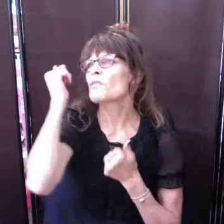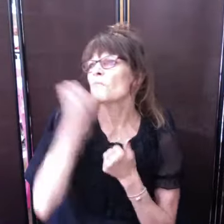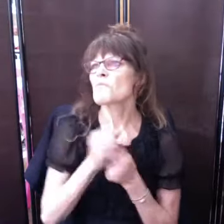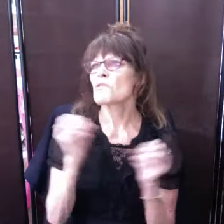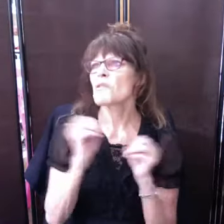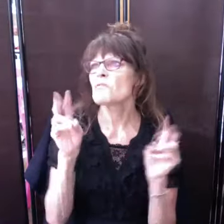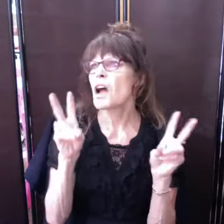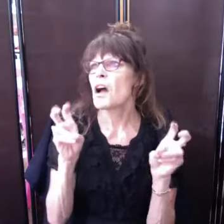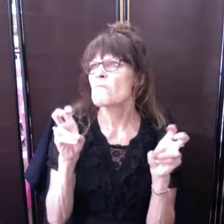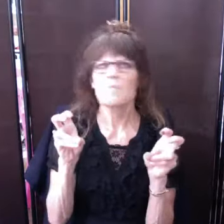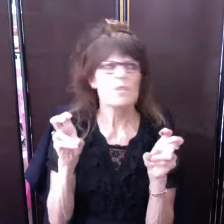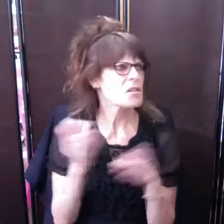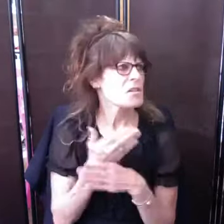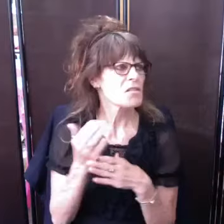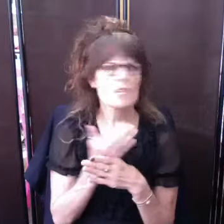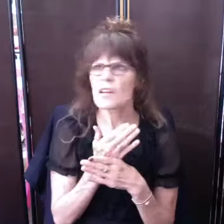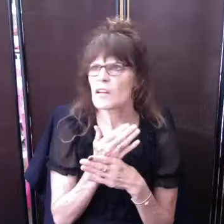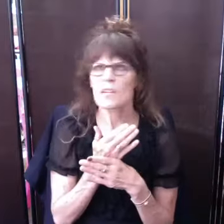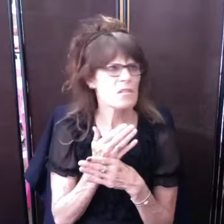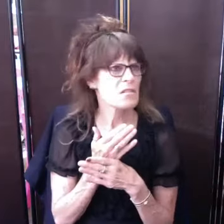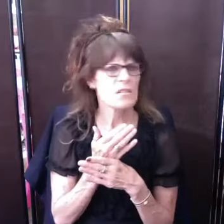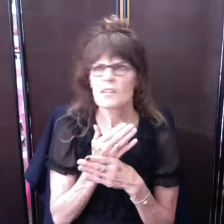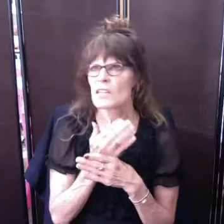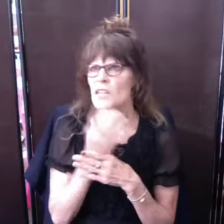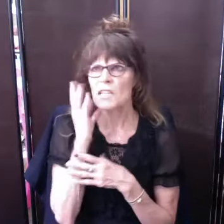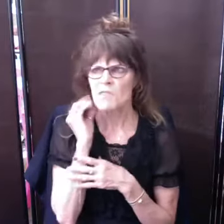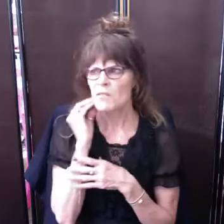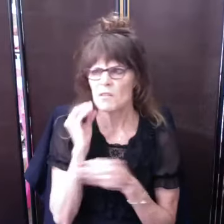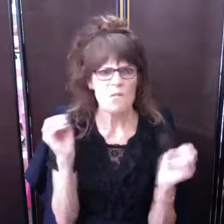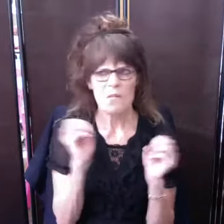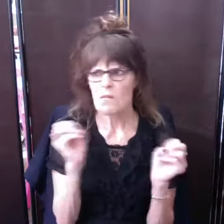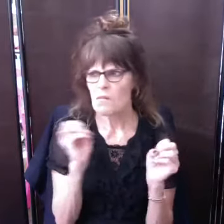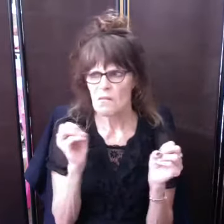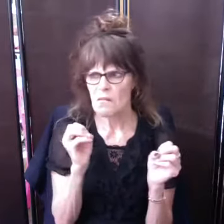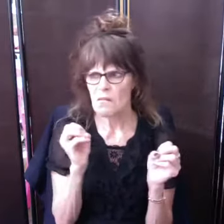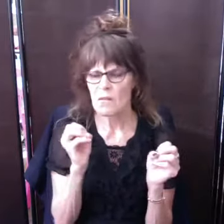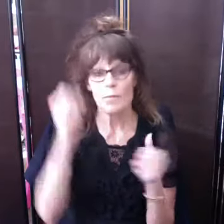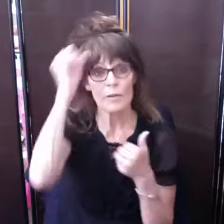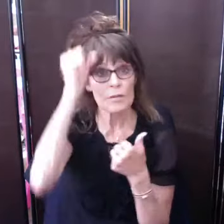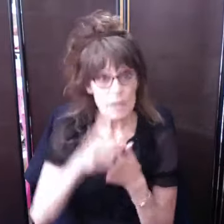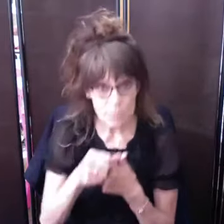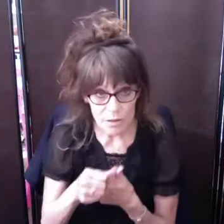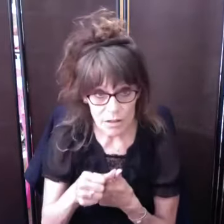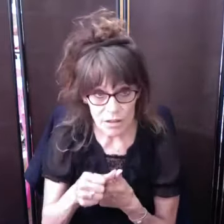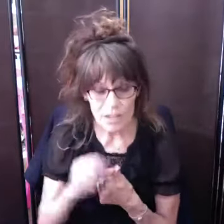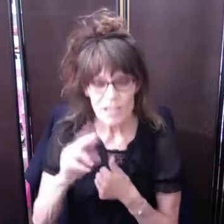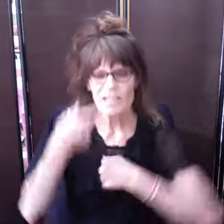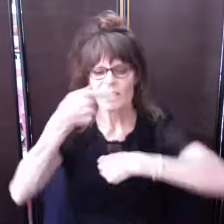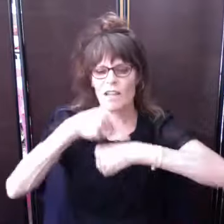shared stuff that pulled the paint off the walls, none of that stuff. What they remember is the second time they showed up, somebody remembered